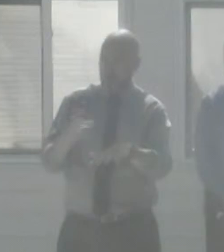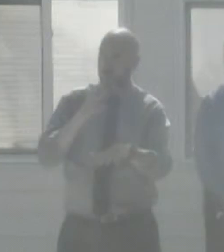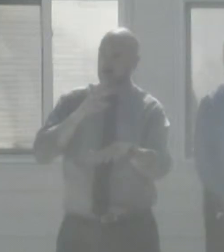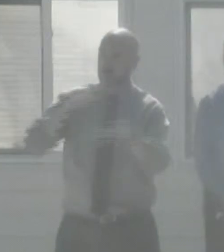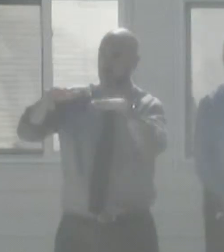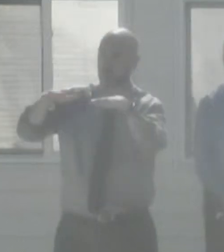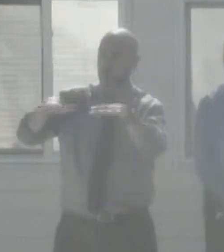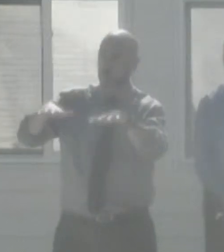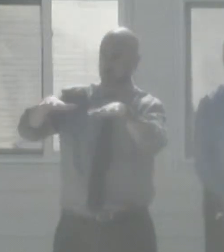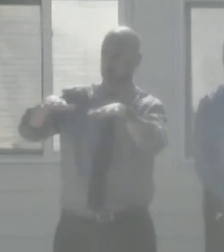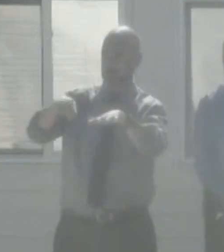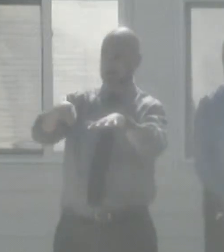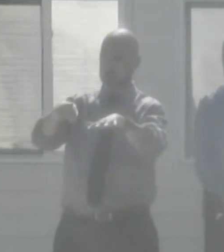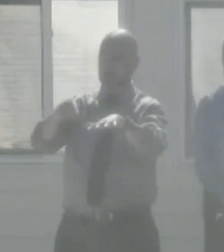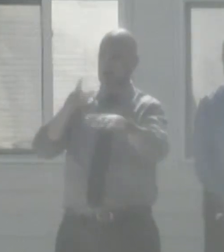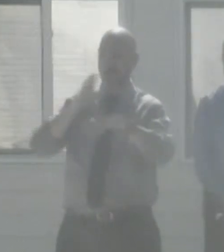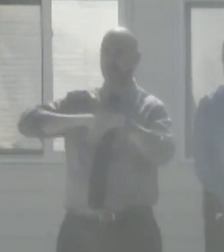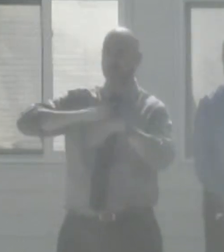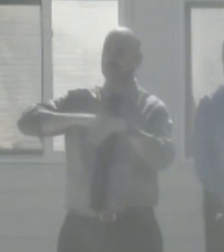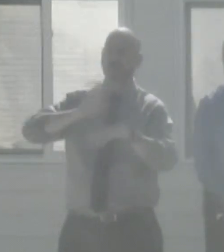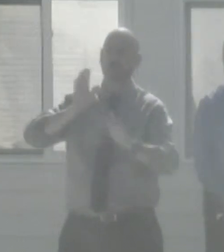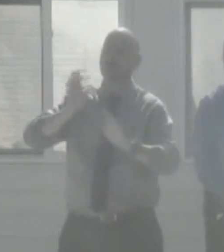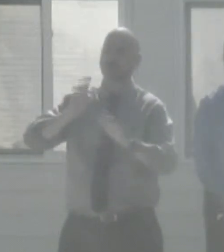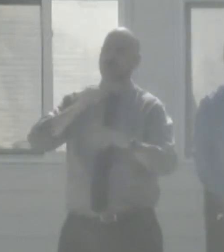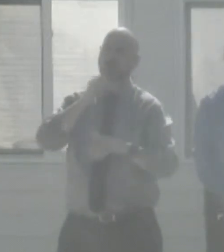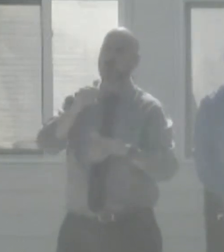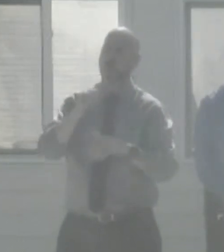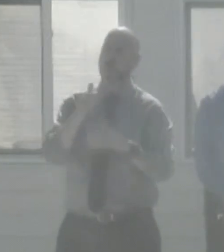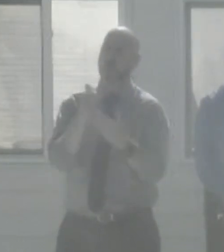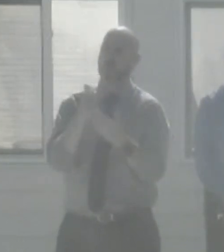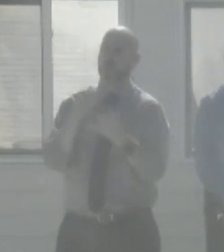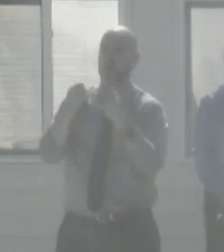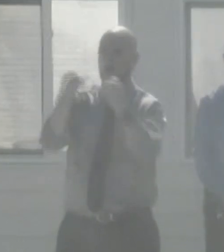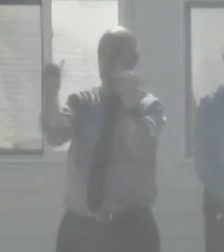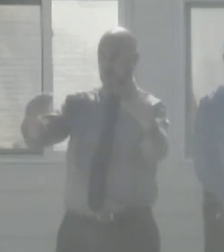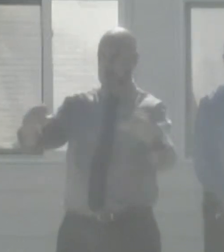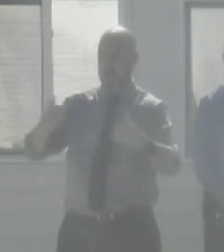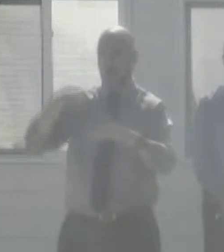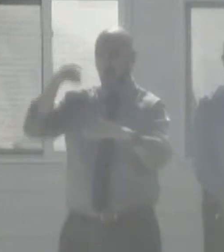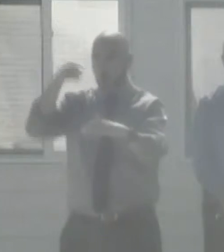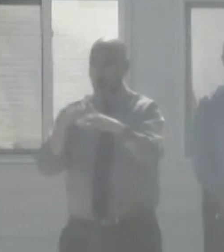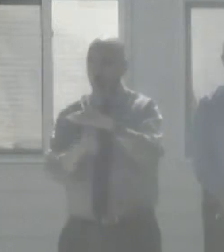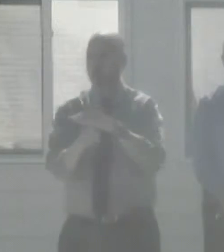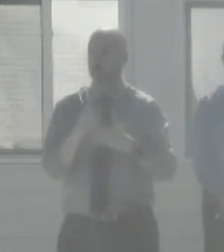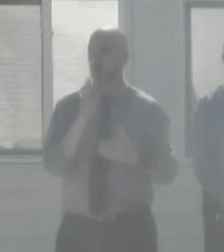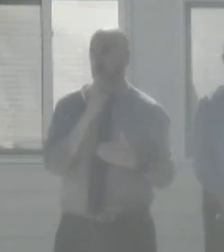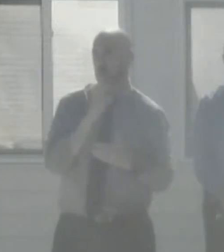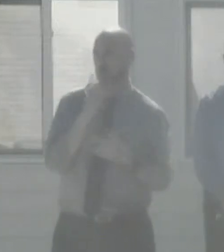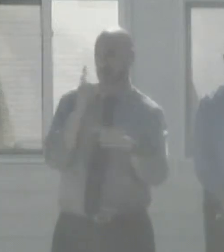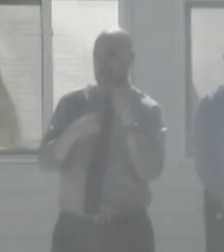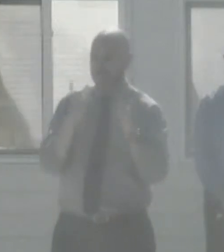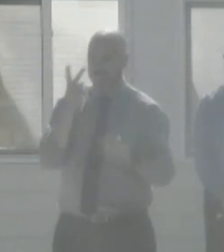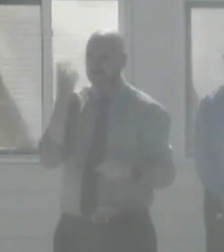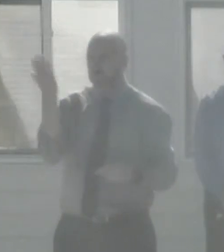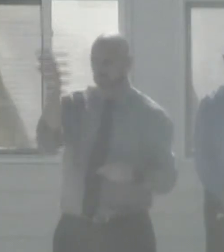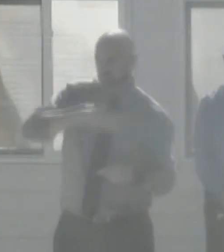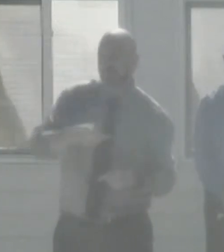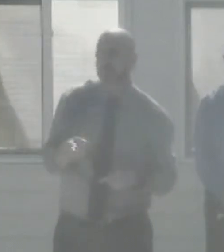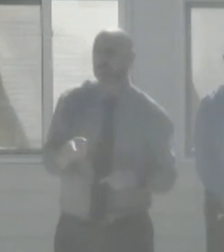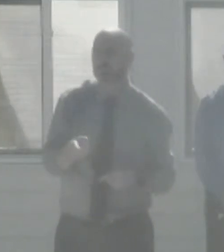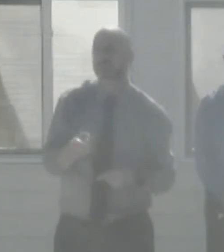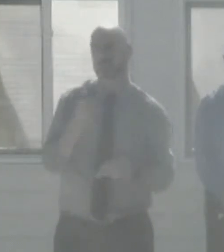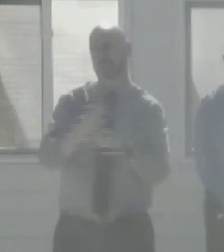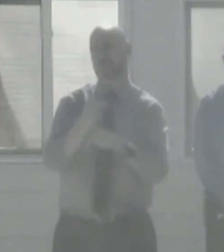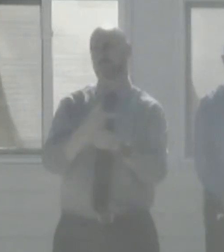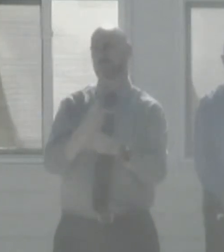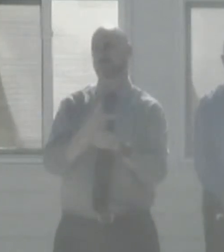could be other hazards, and that could cause major problems. Be careful when you use ladders. We always have